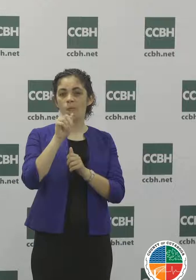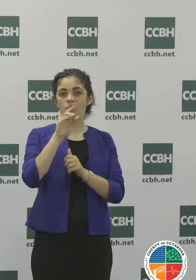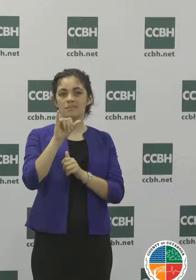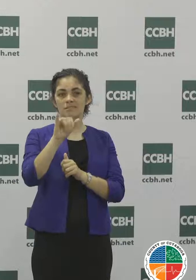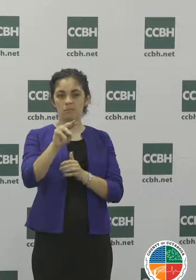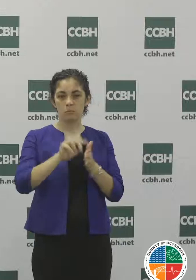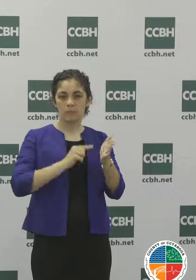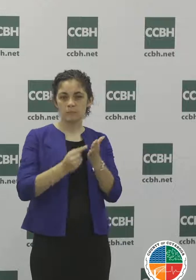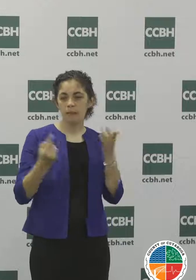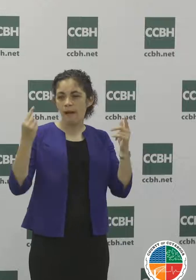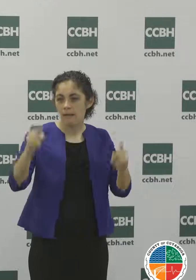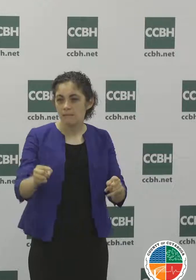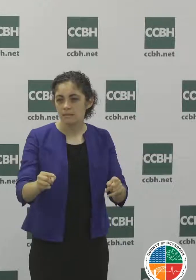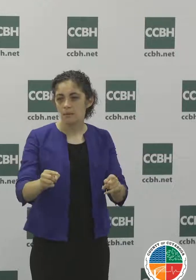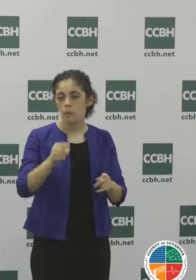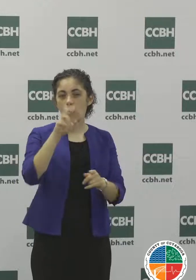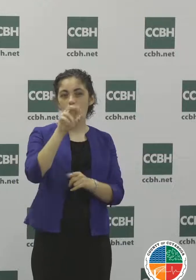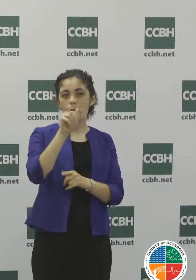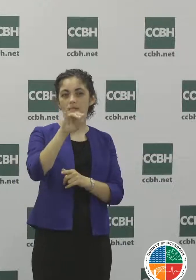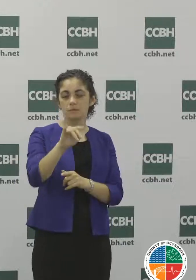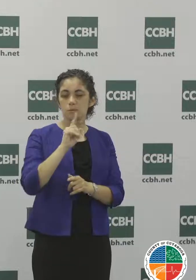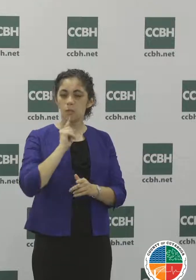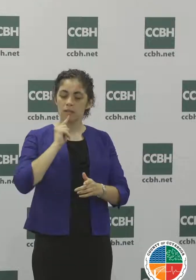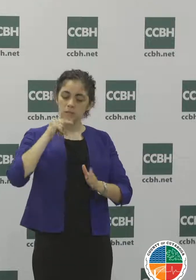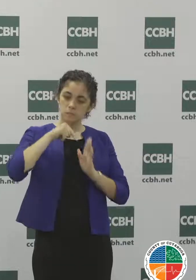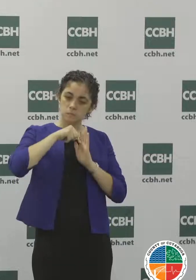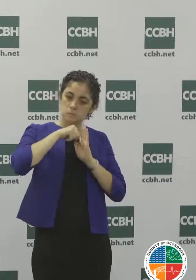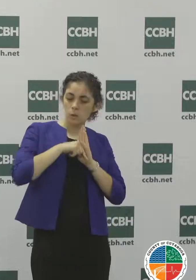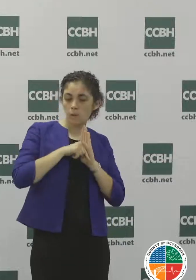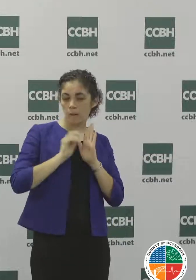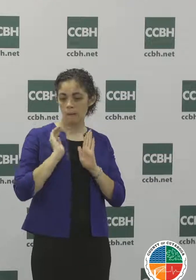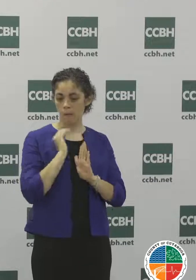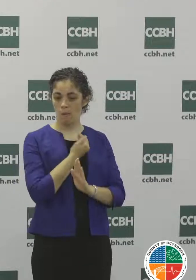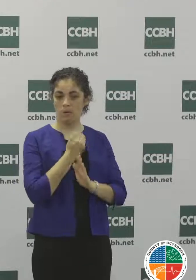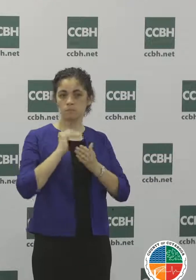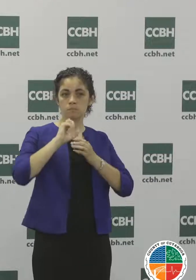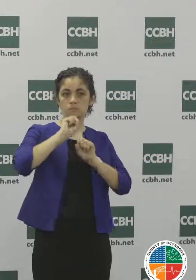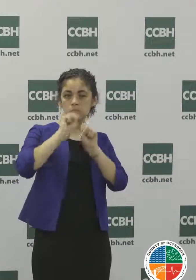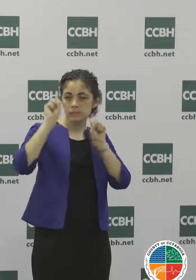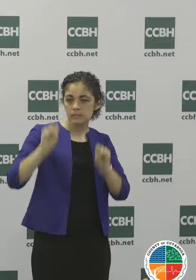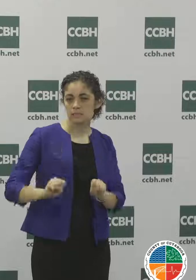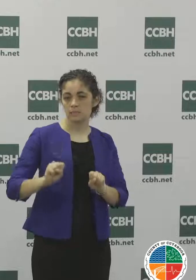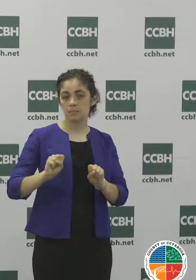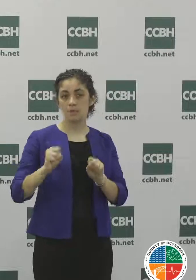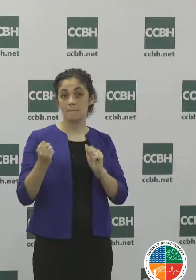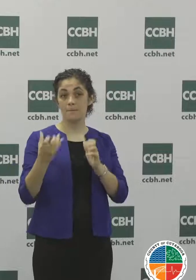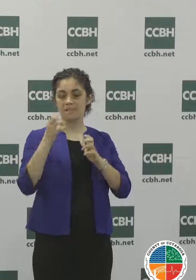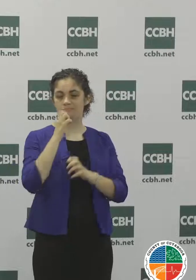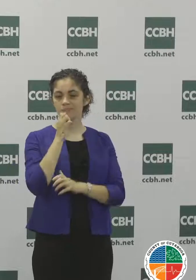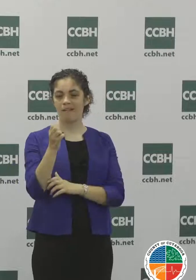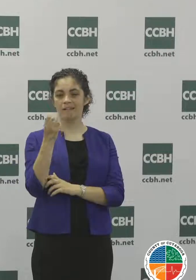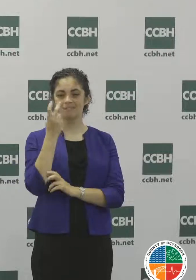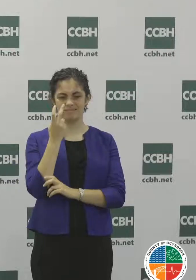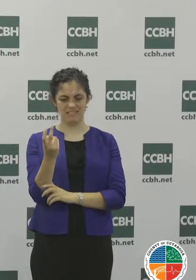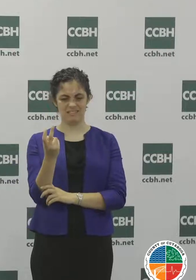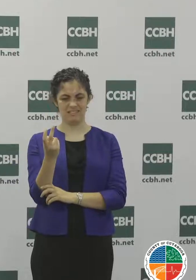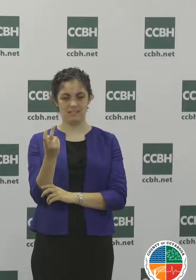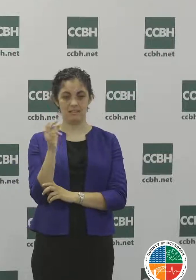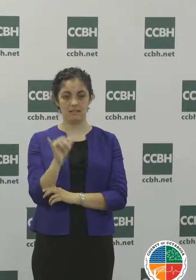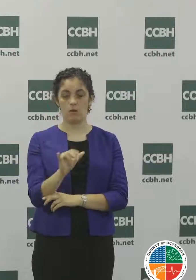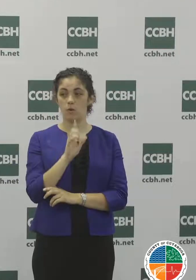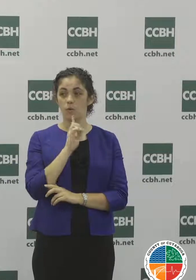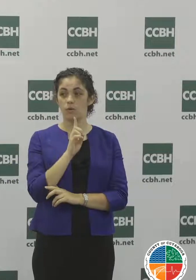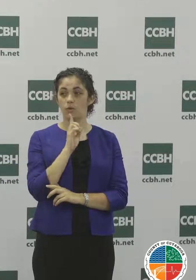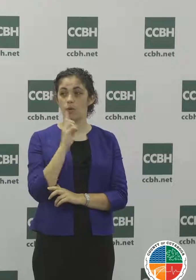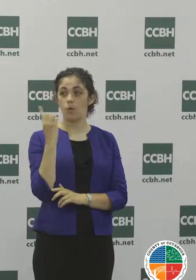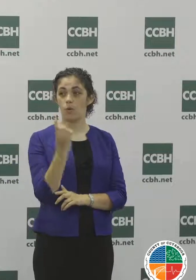produces. This racism is so deeply baked into our systems that many don't even see it, except, of